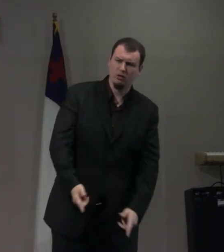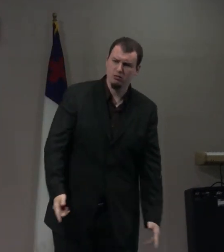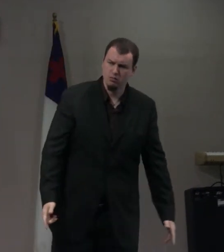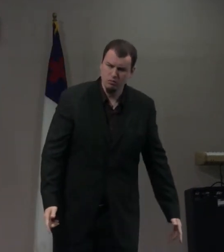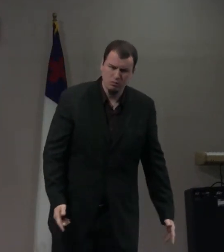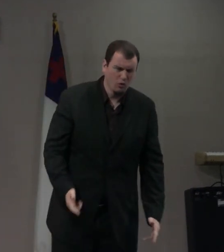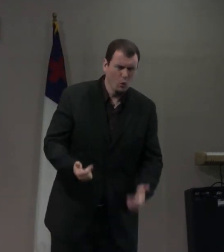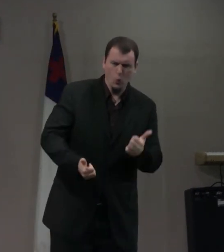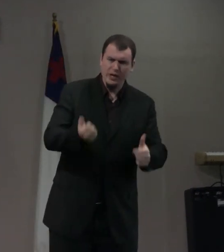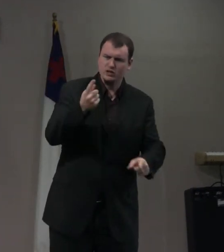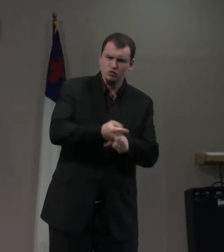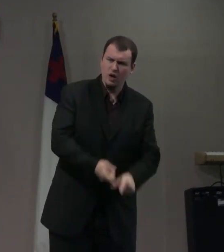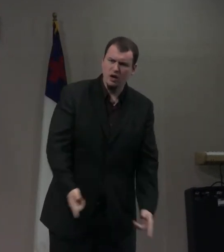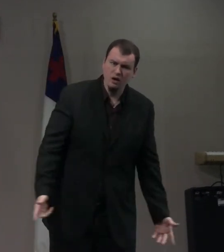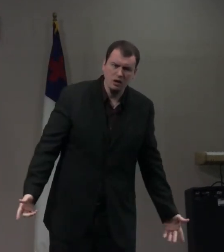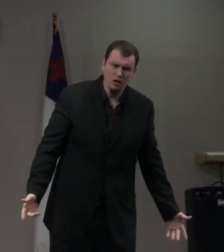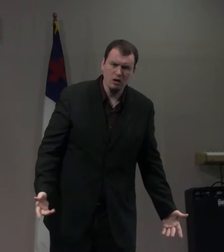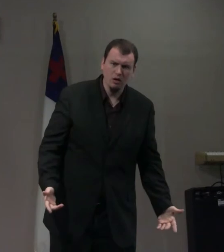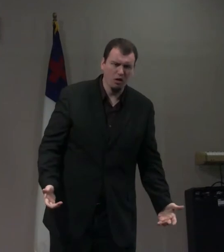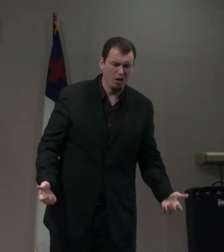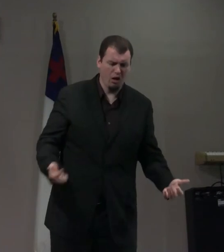So which is right?